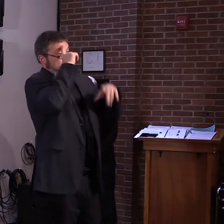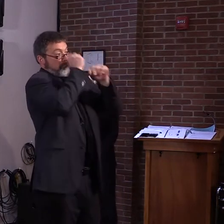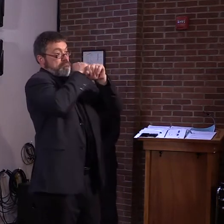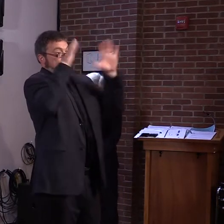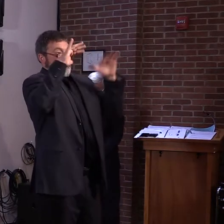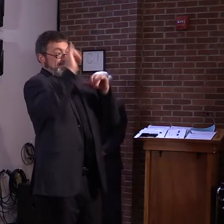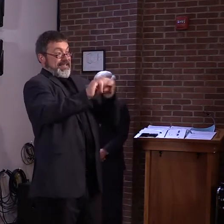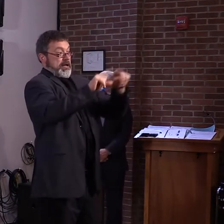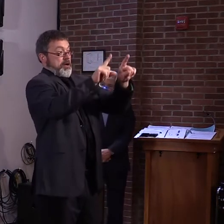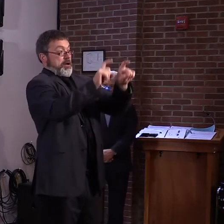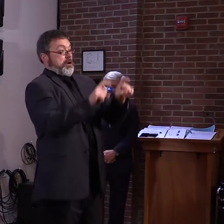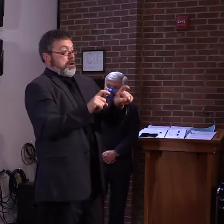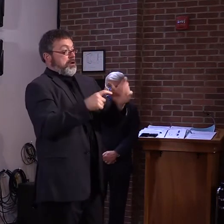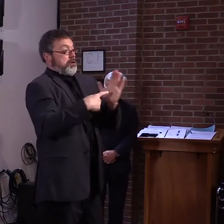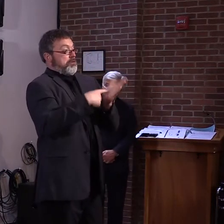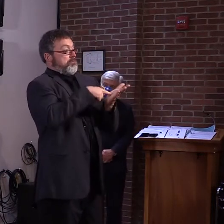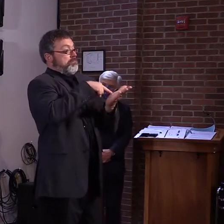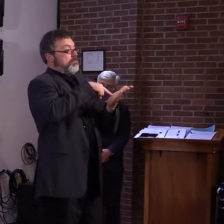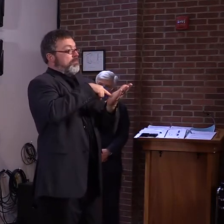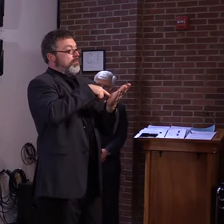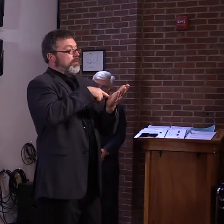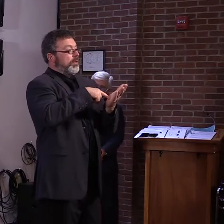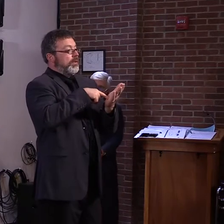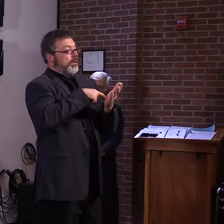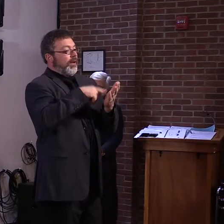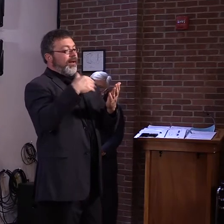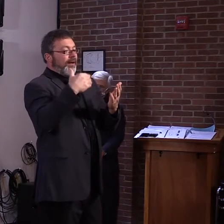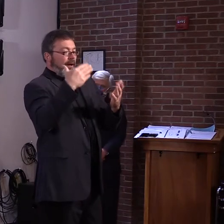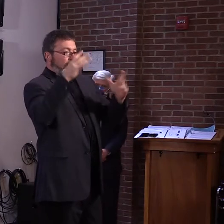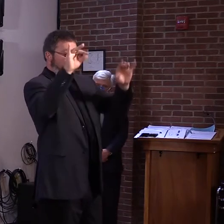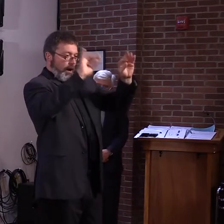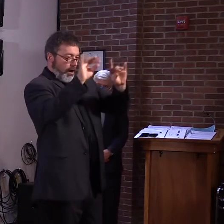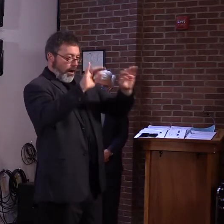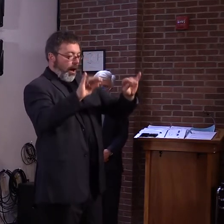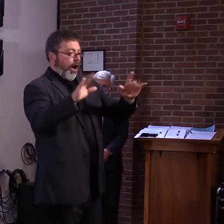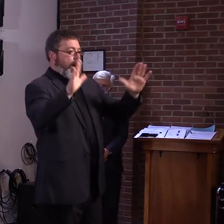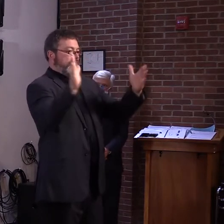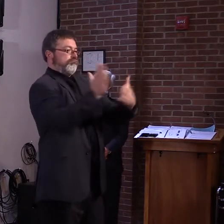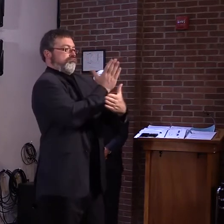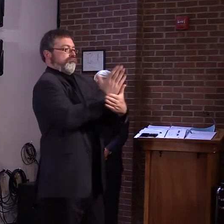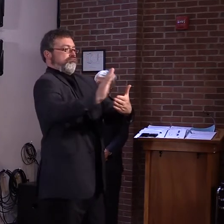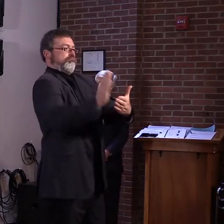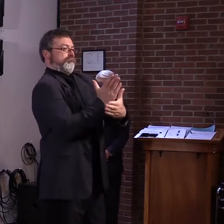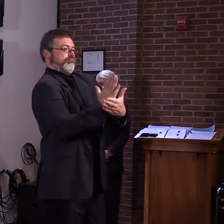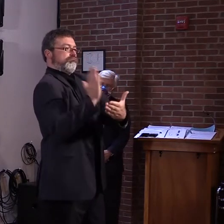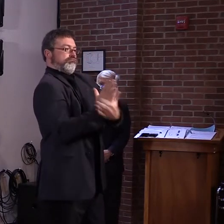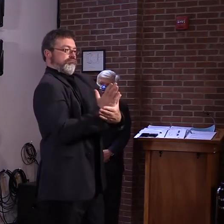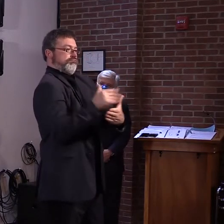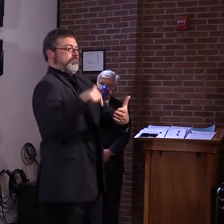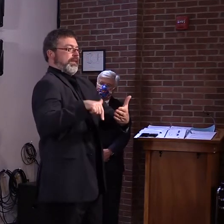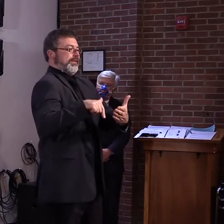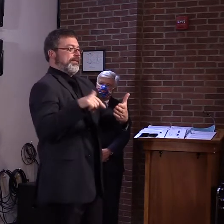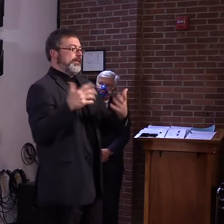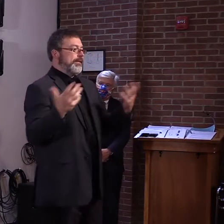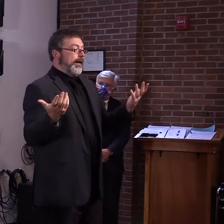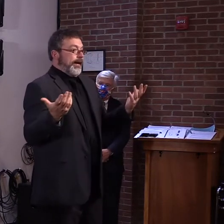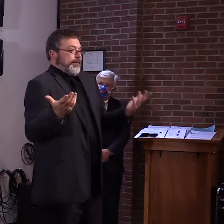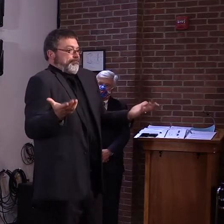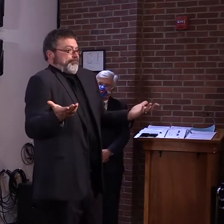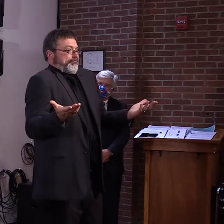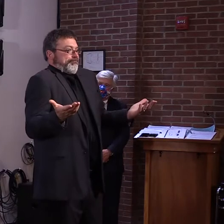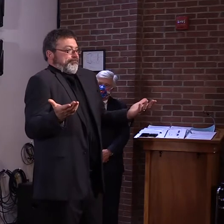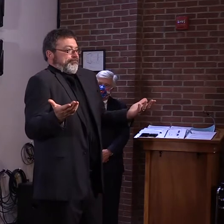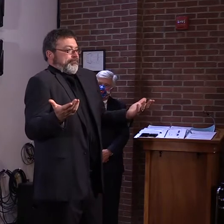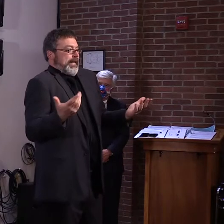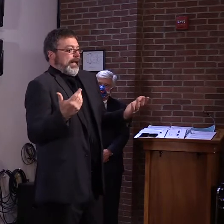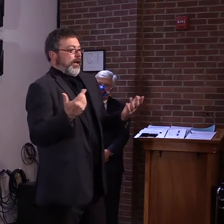doing very, very well and very prepared, and maybe others there is some question. But again, if we know